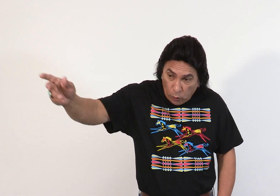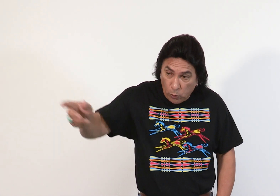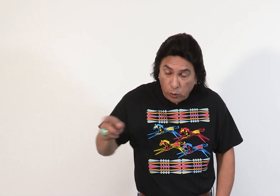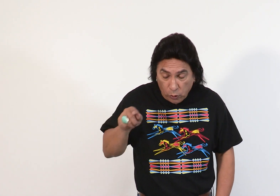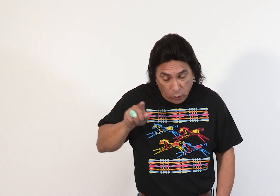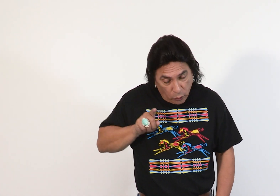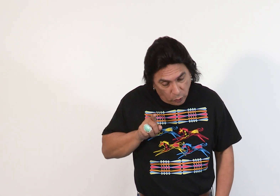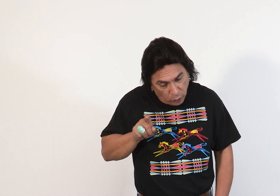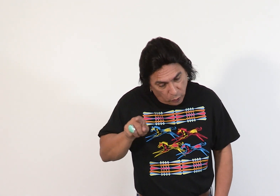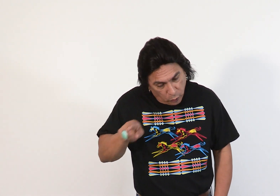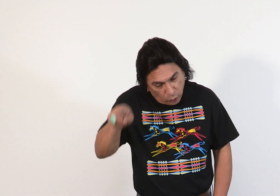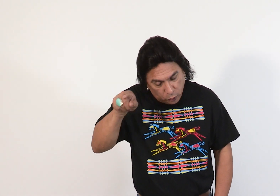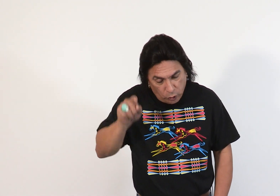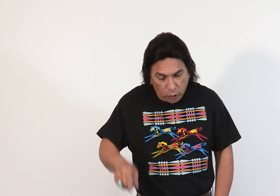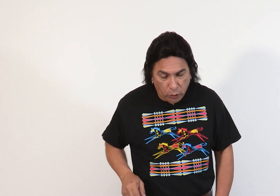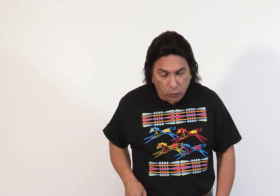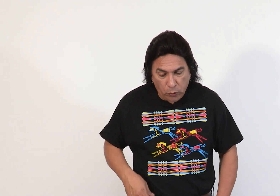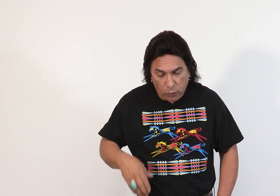go to